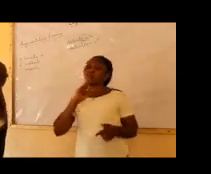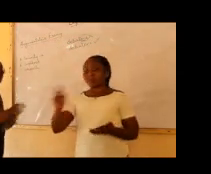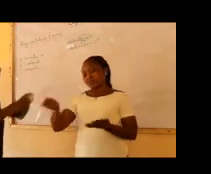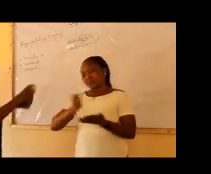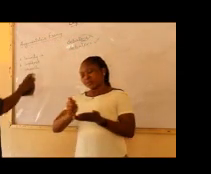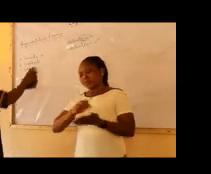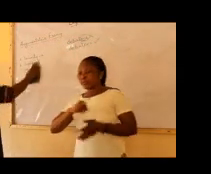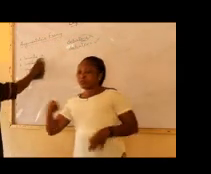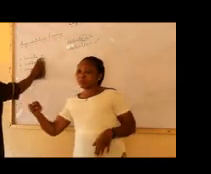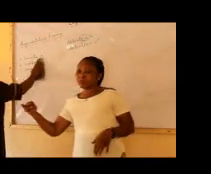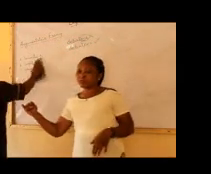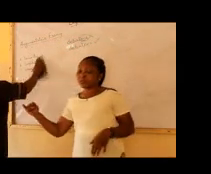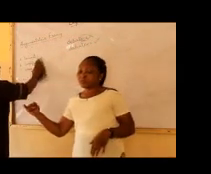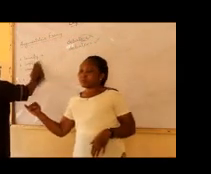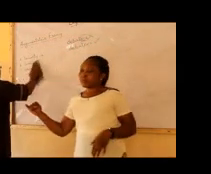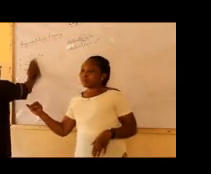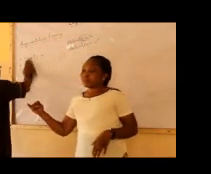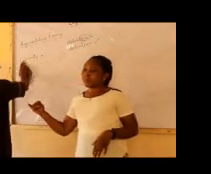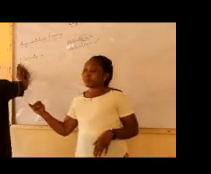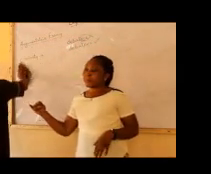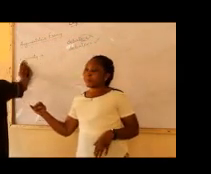writing